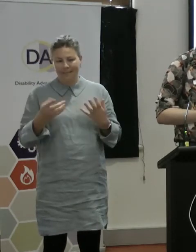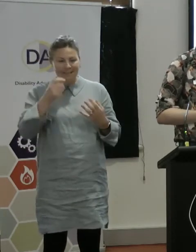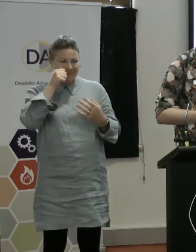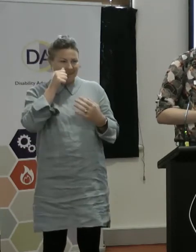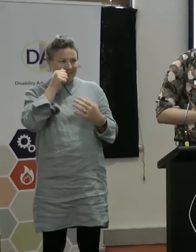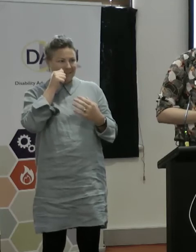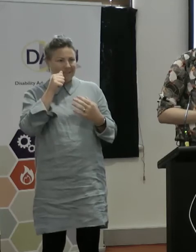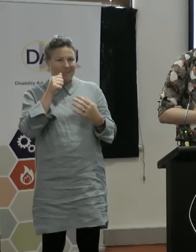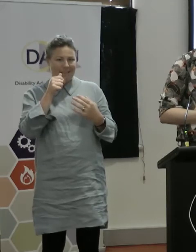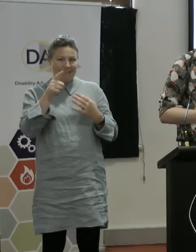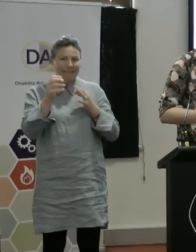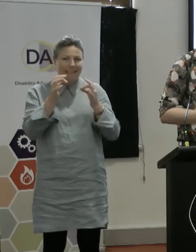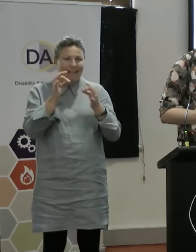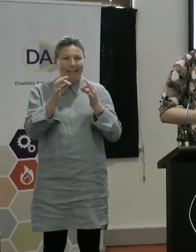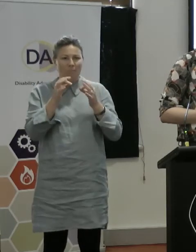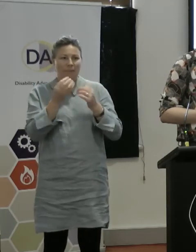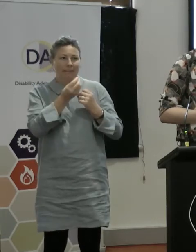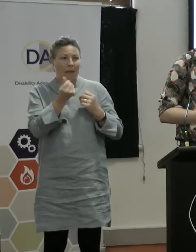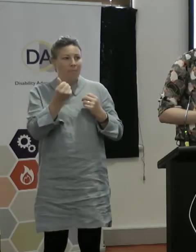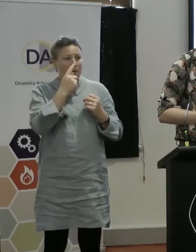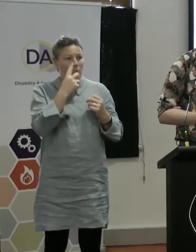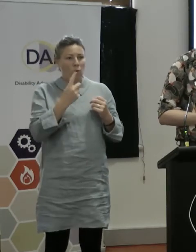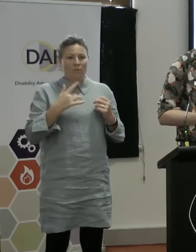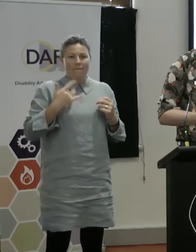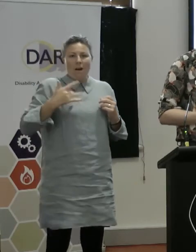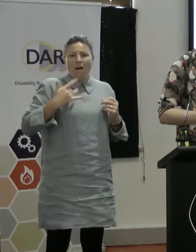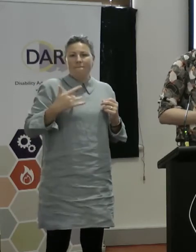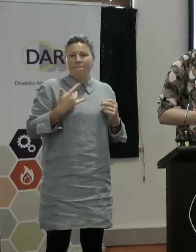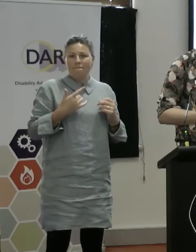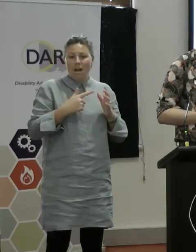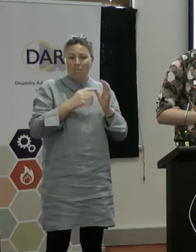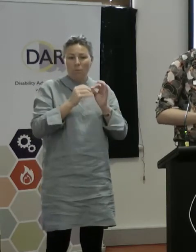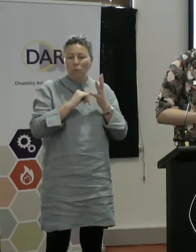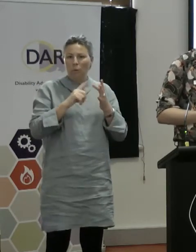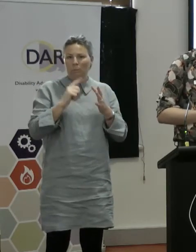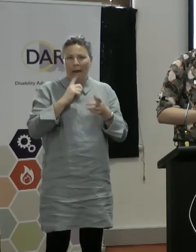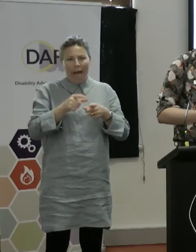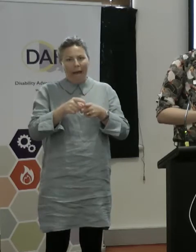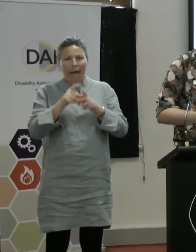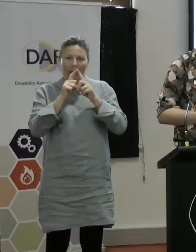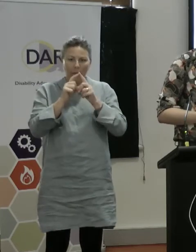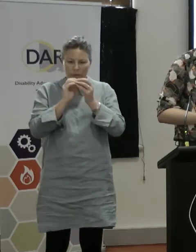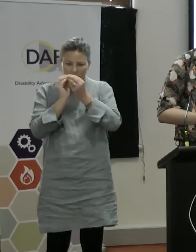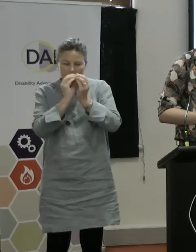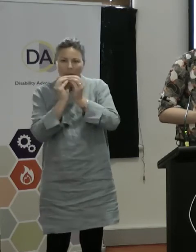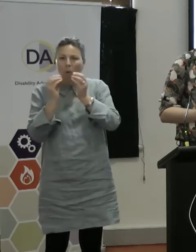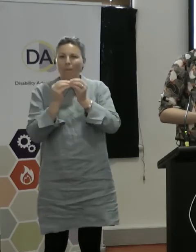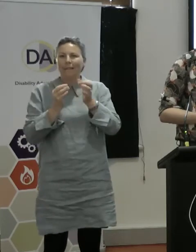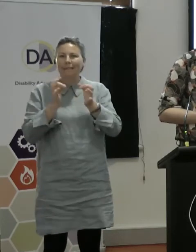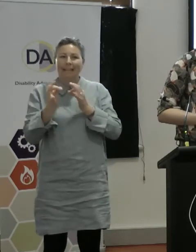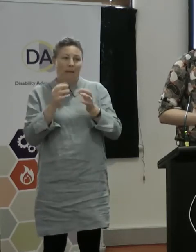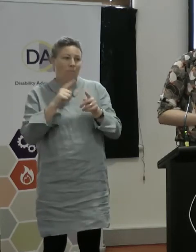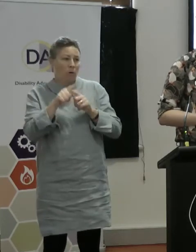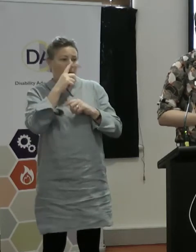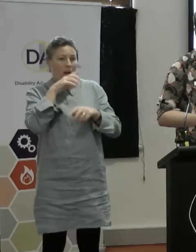with the scheme directly for some survivors, and I mean most people don't like dealing with bureaucracy